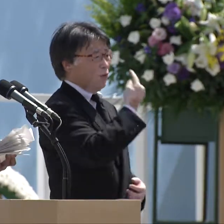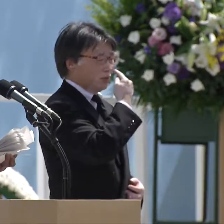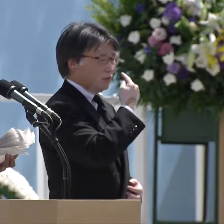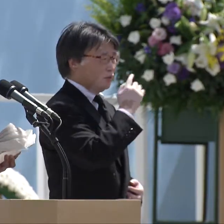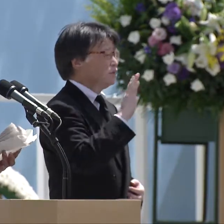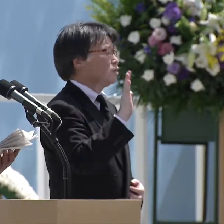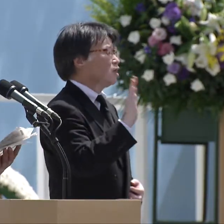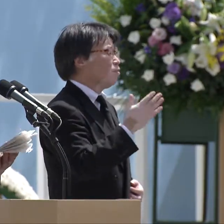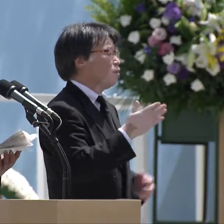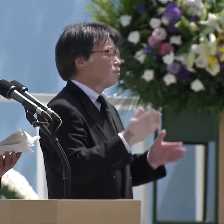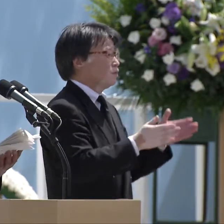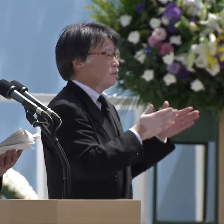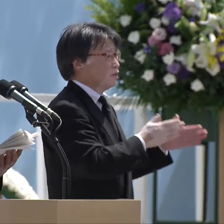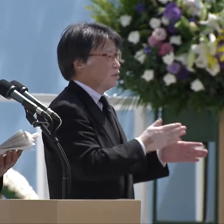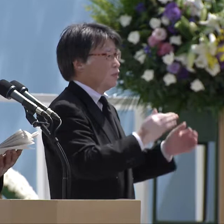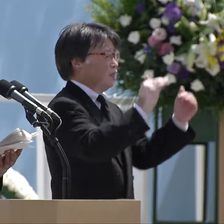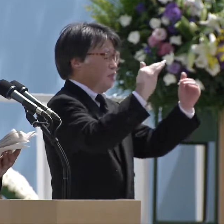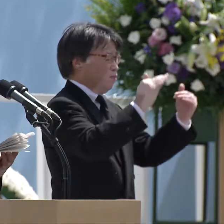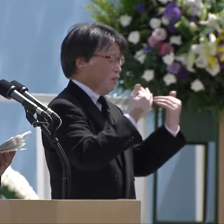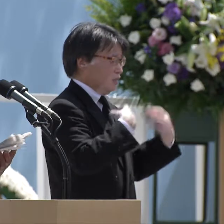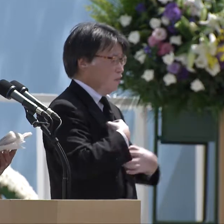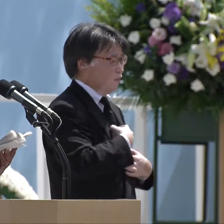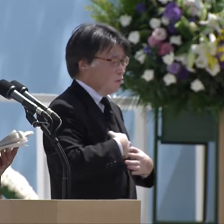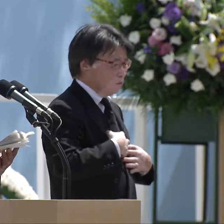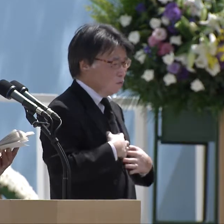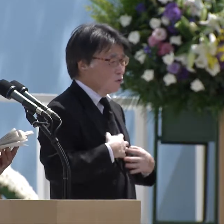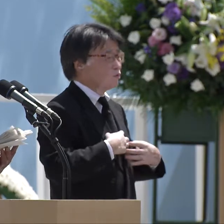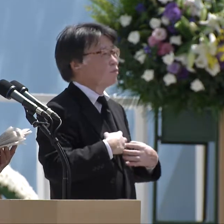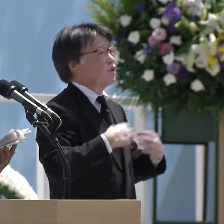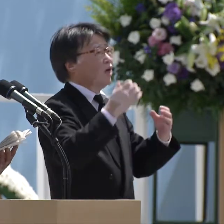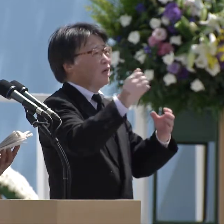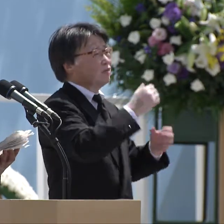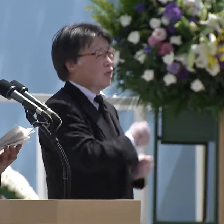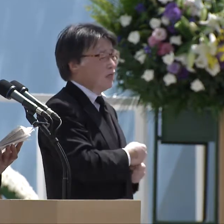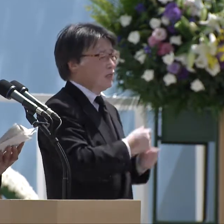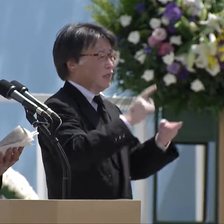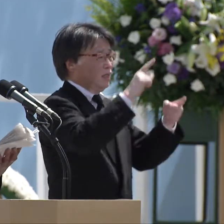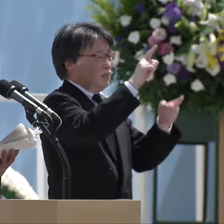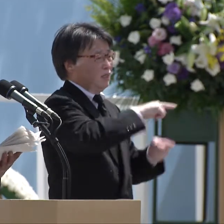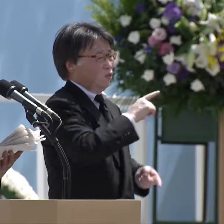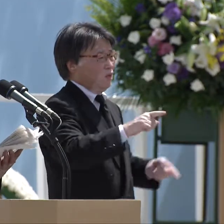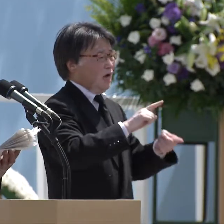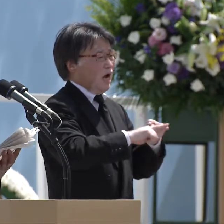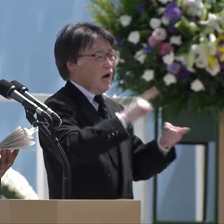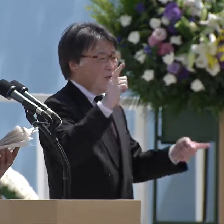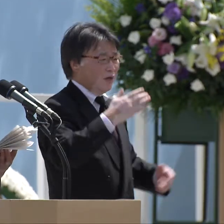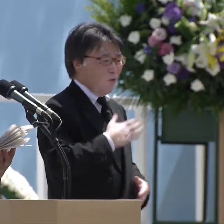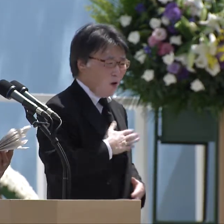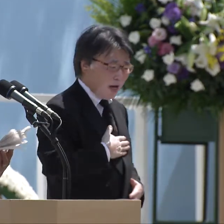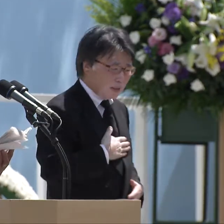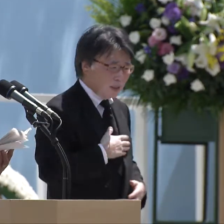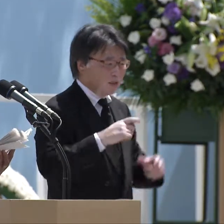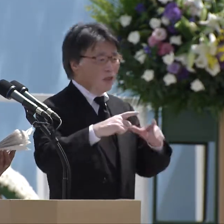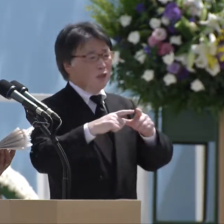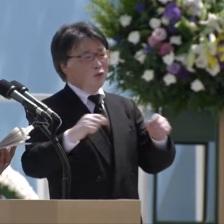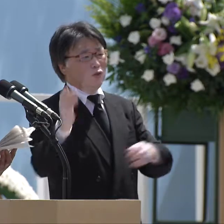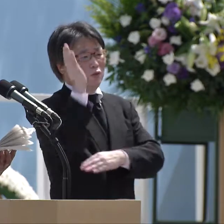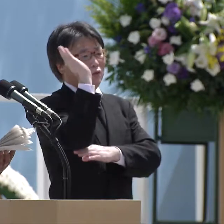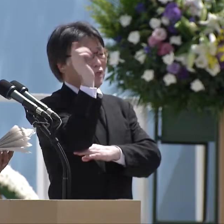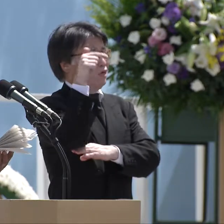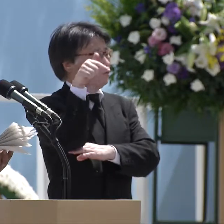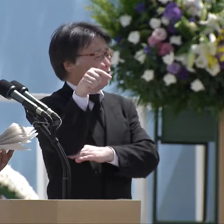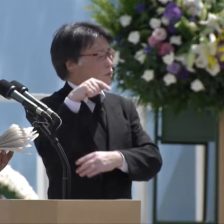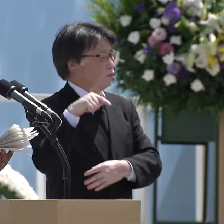their lifetimes, has now come into view. To us, there is nothing more joyful than this. However, the Japanese government, which should